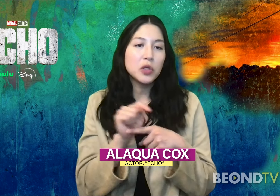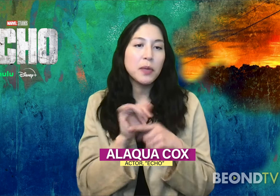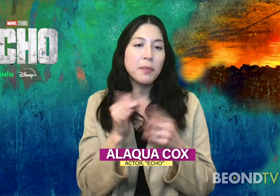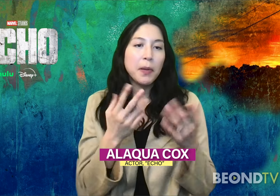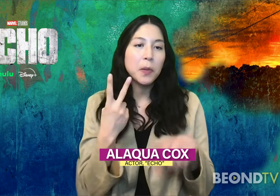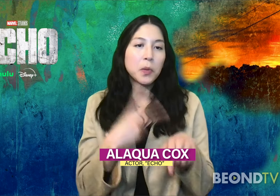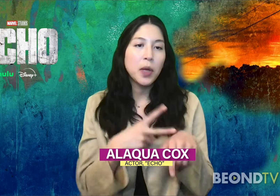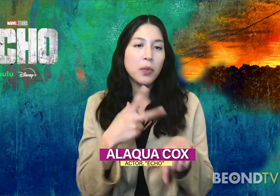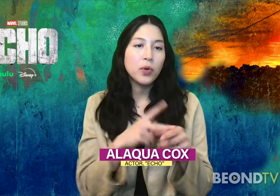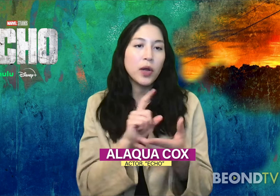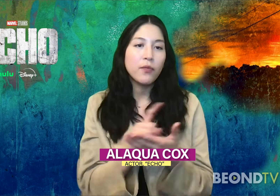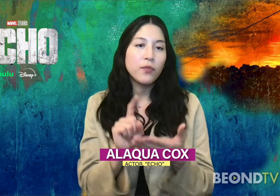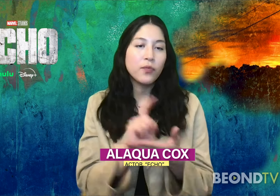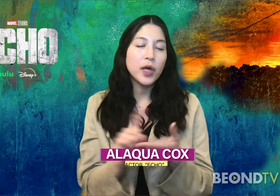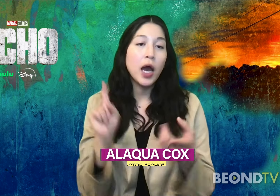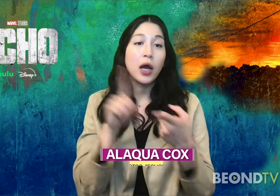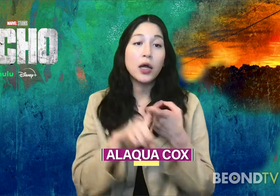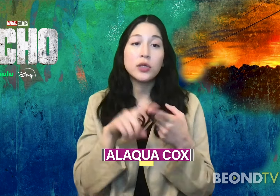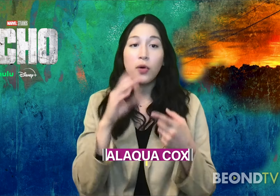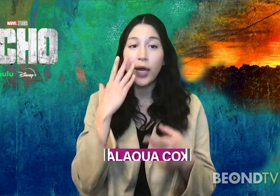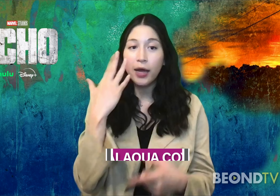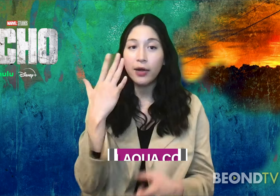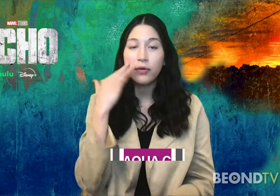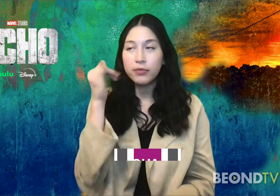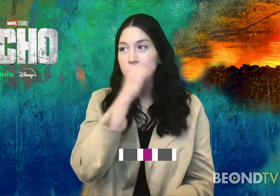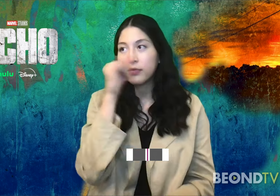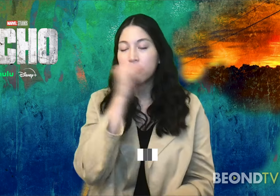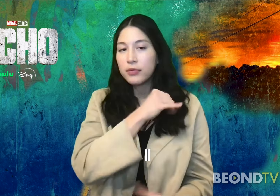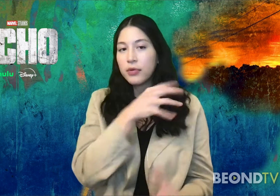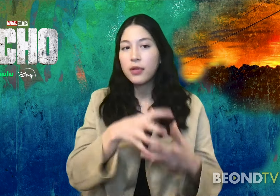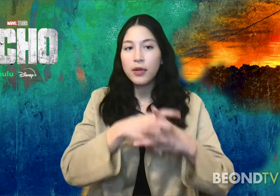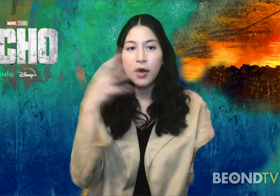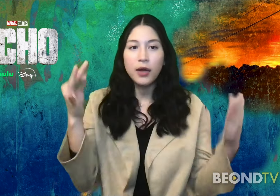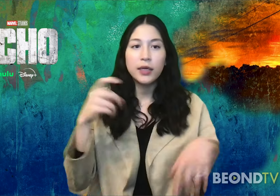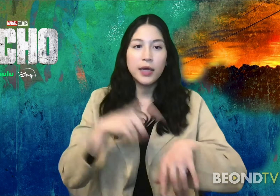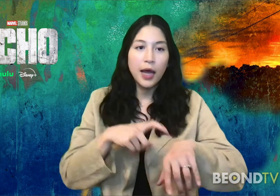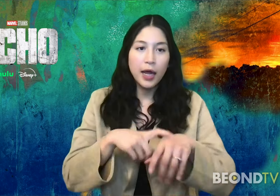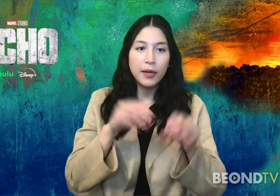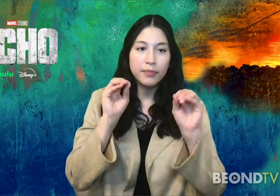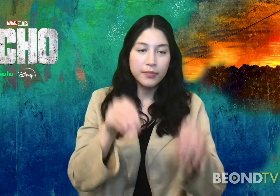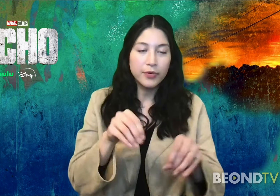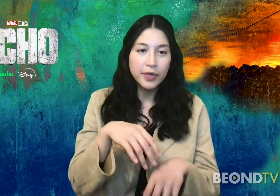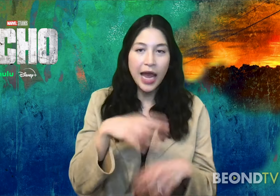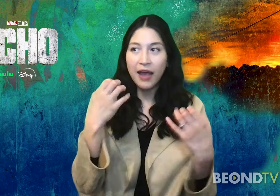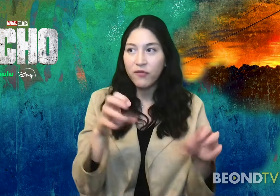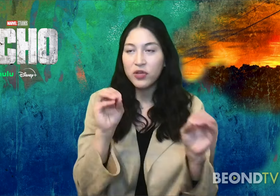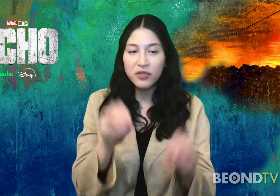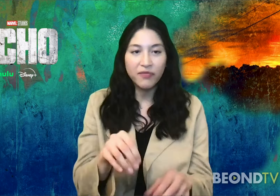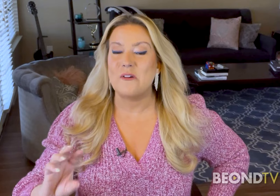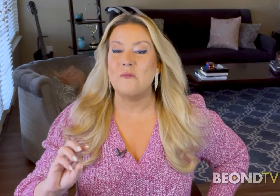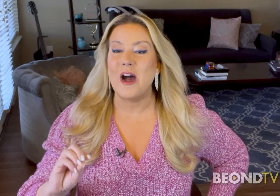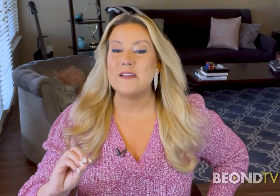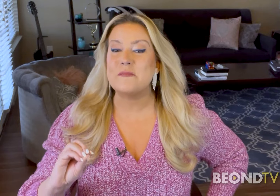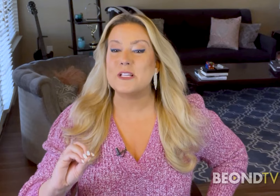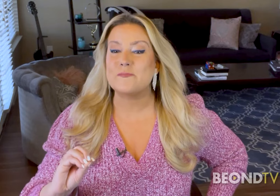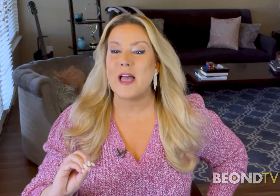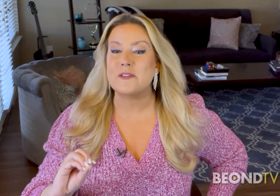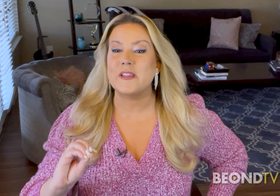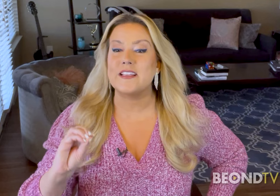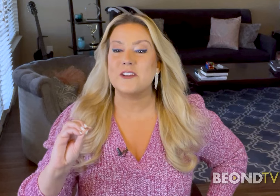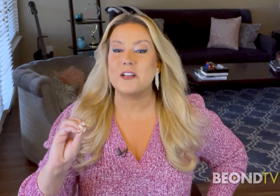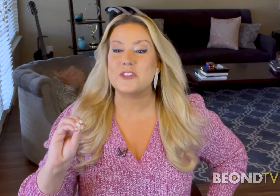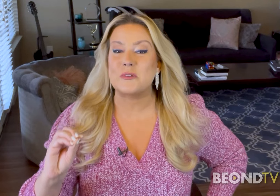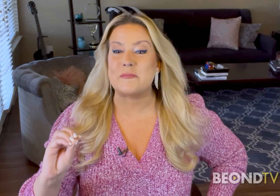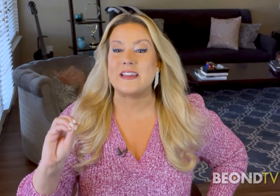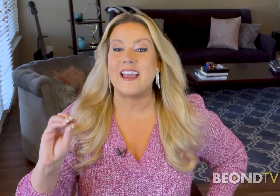I probably had a few days of stunt training, two or three times a week maybe, but in Echo, oh my gosh, it was all the time. What can people expect